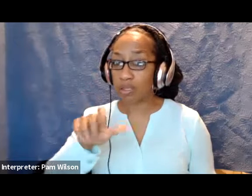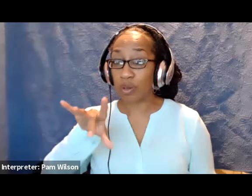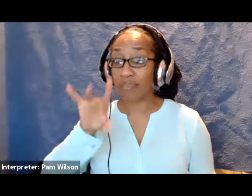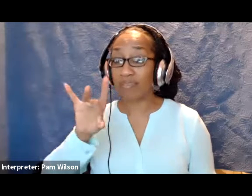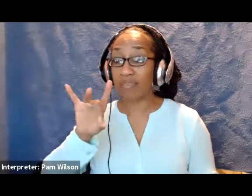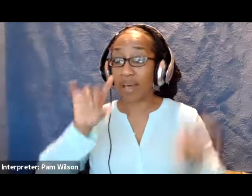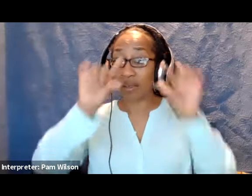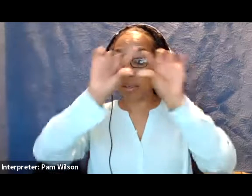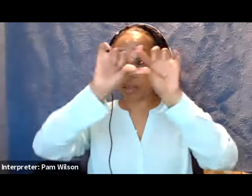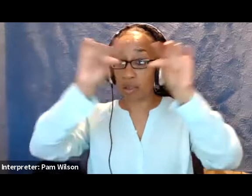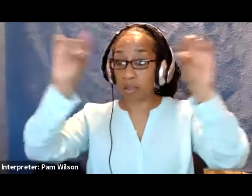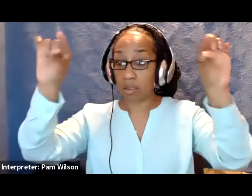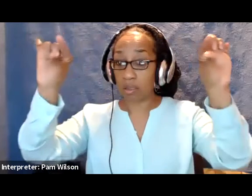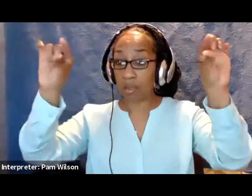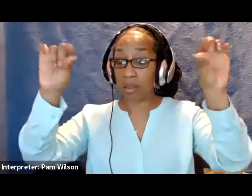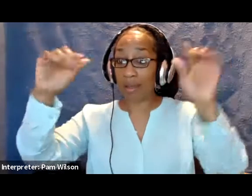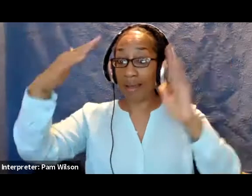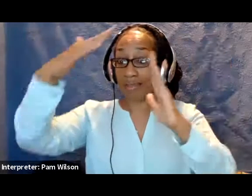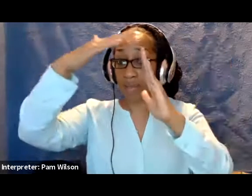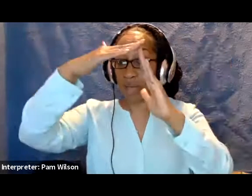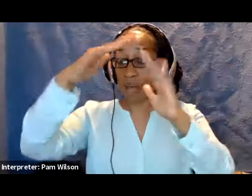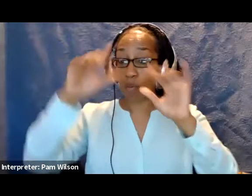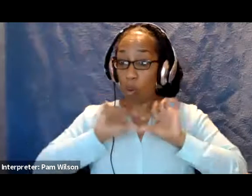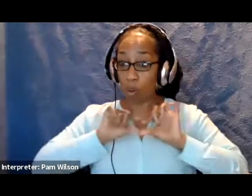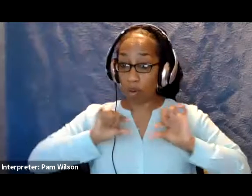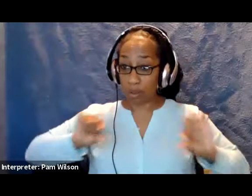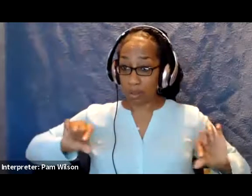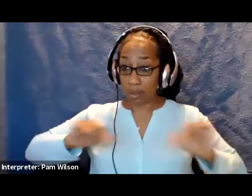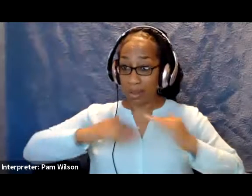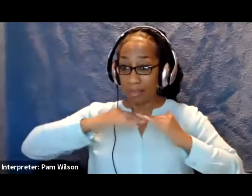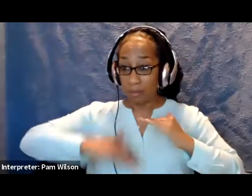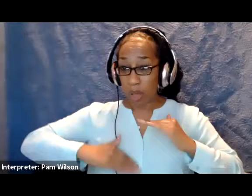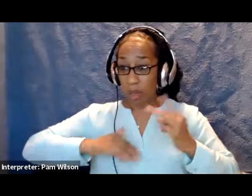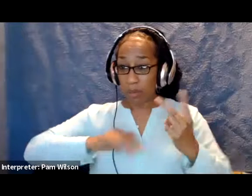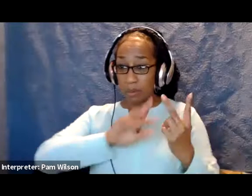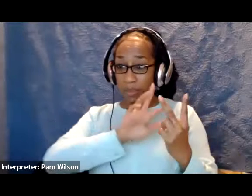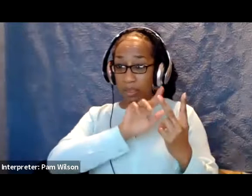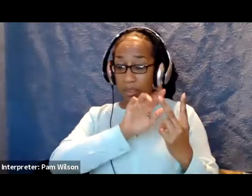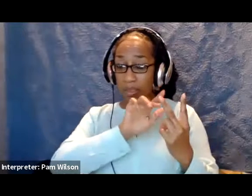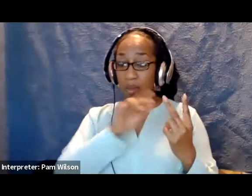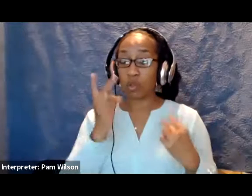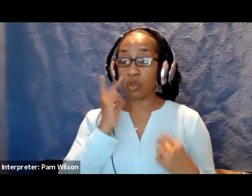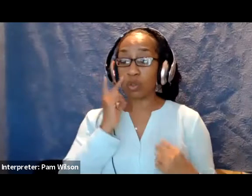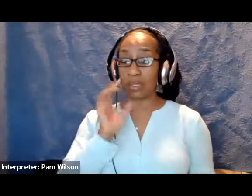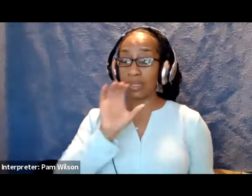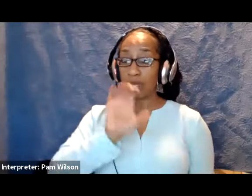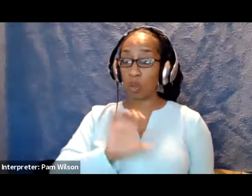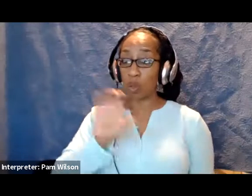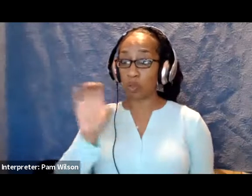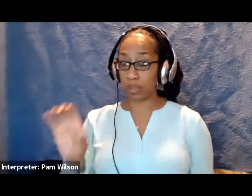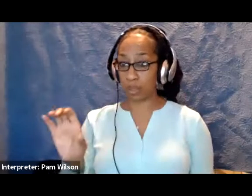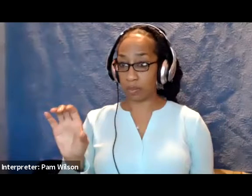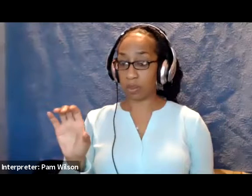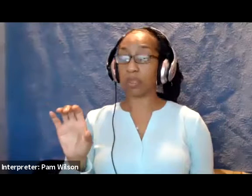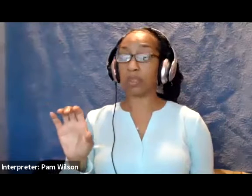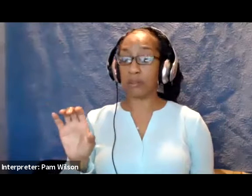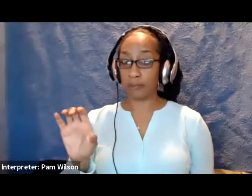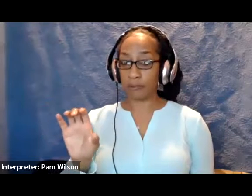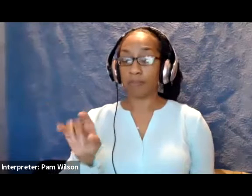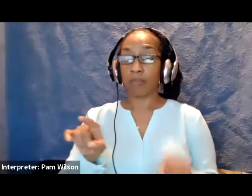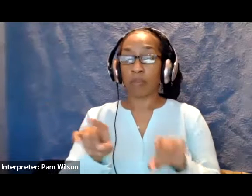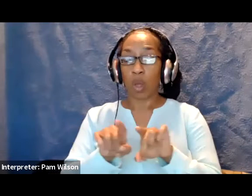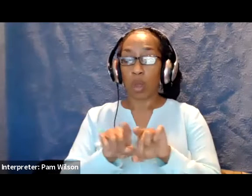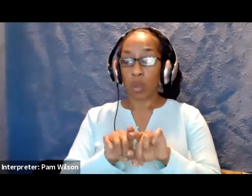or the bottom of your screen. There you will find the closed captioning for today's session. Stream text is